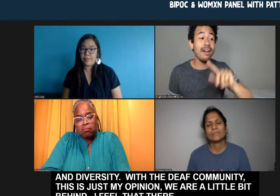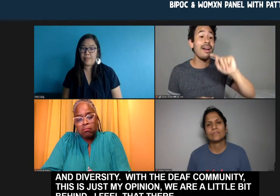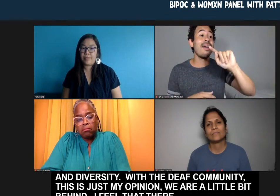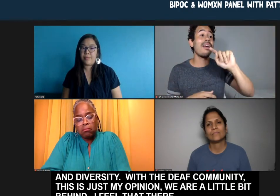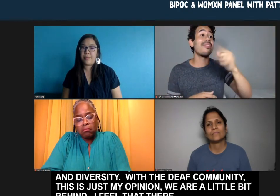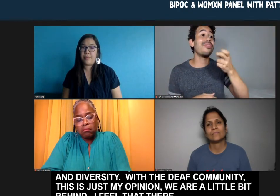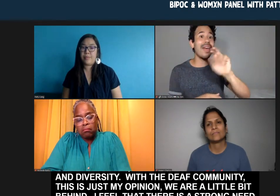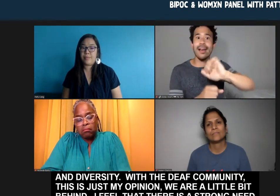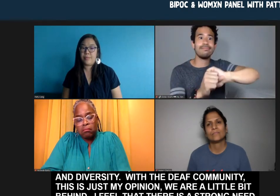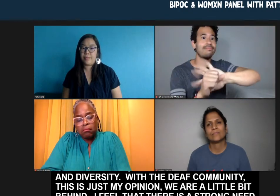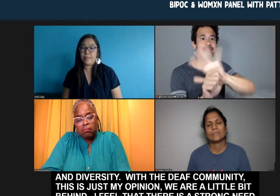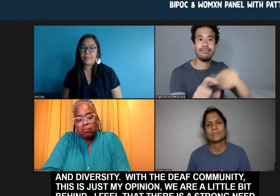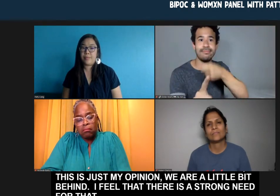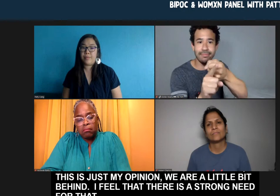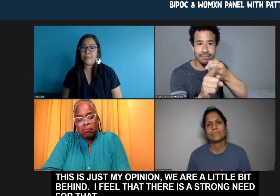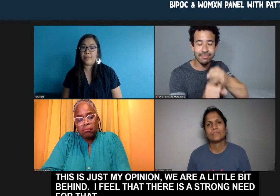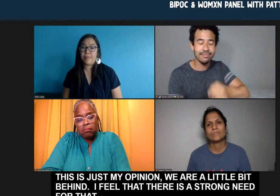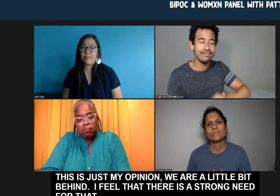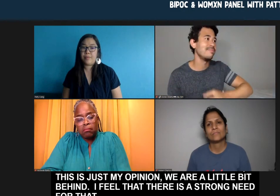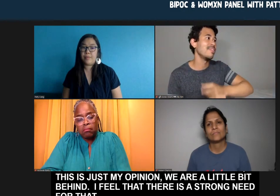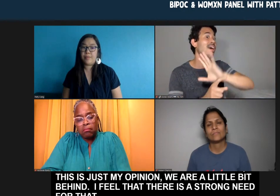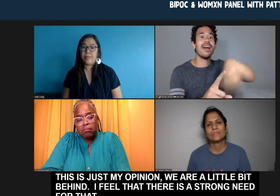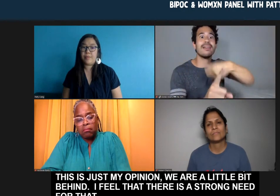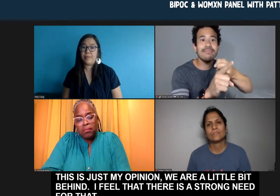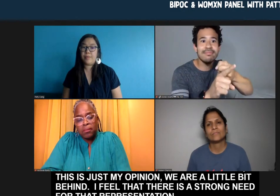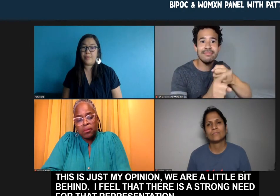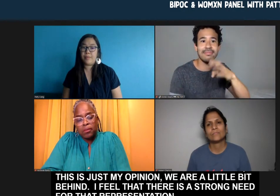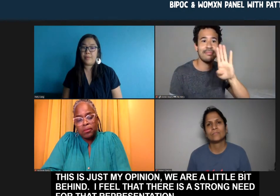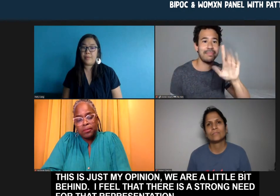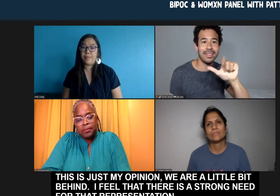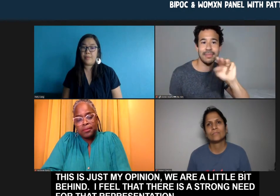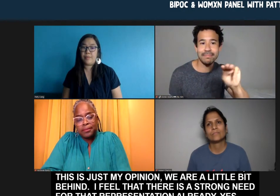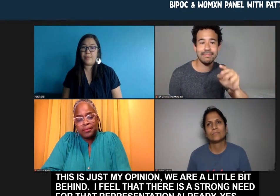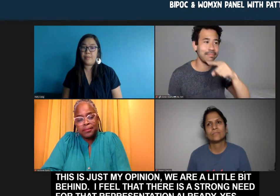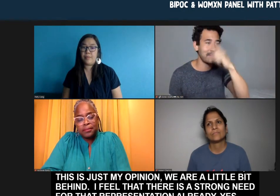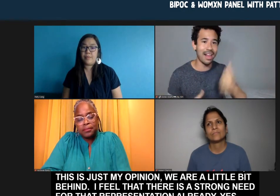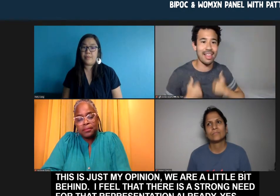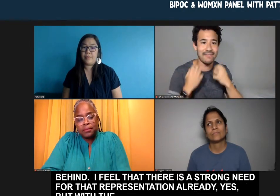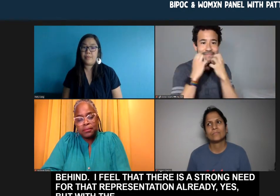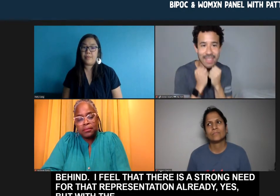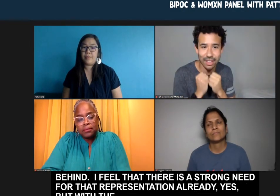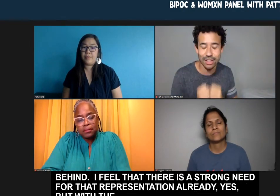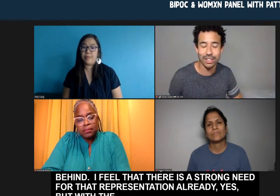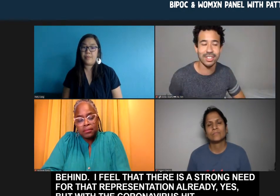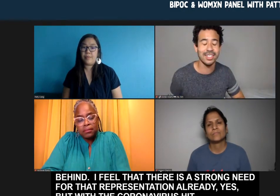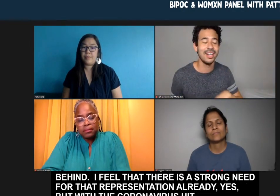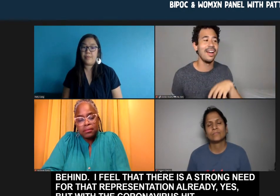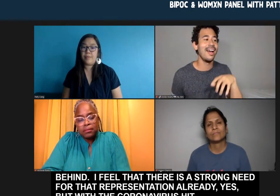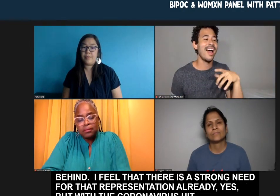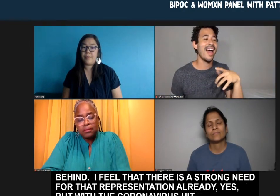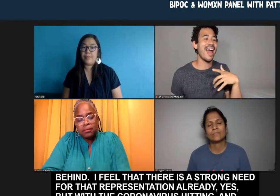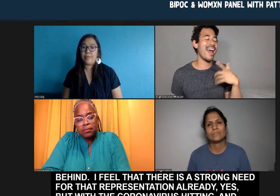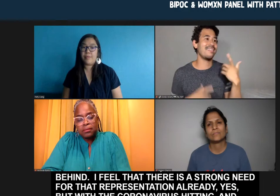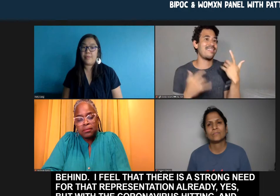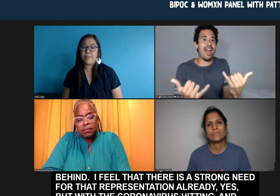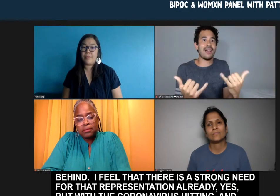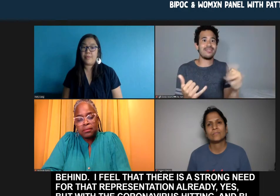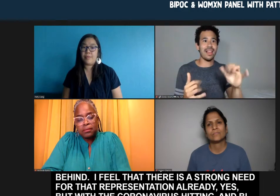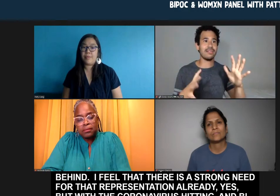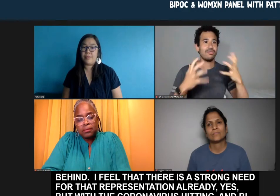representation already, yes. But then with the coronavirus hitting and BLM coming up and Black Lives Matter, and